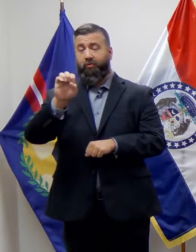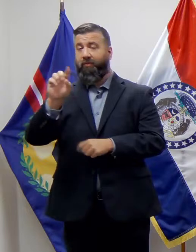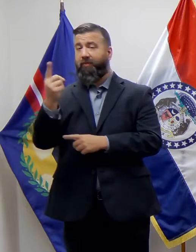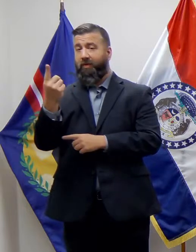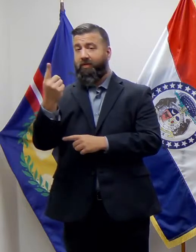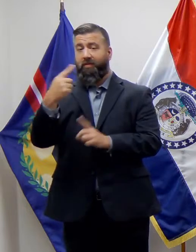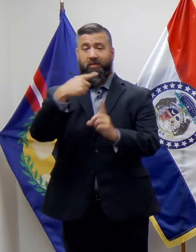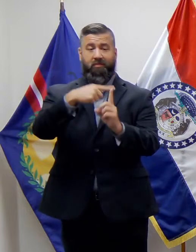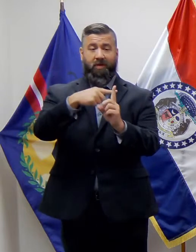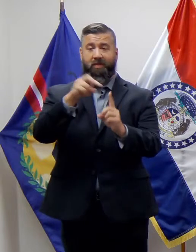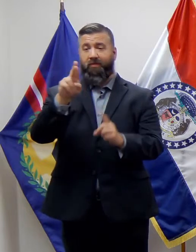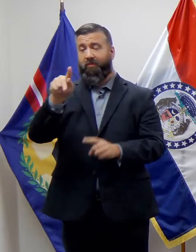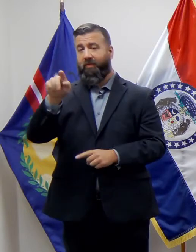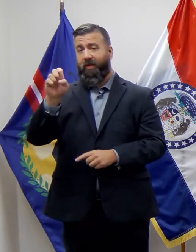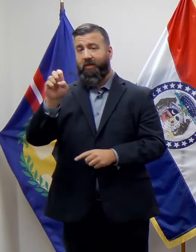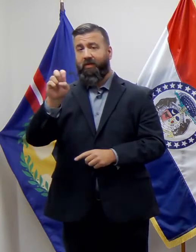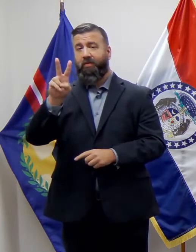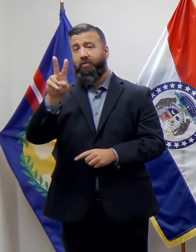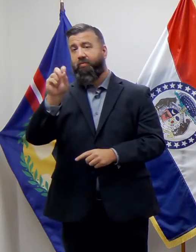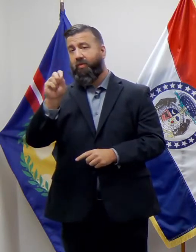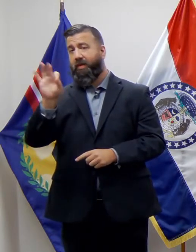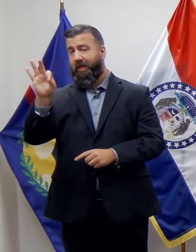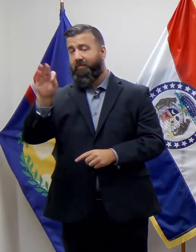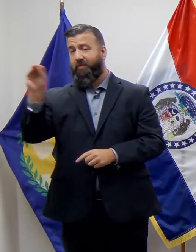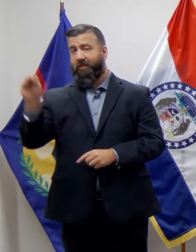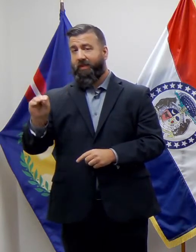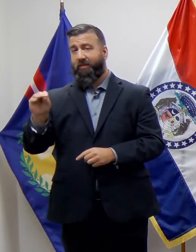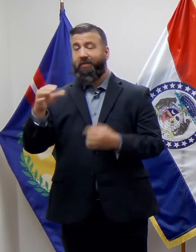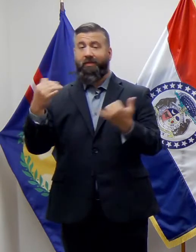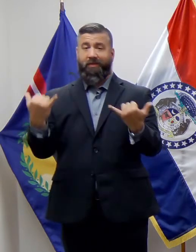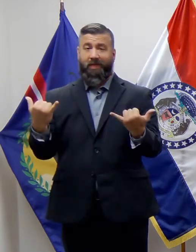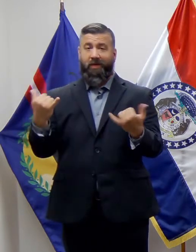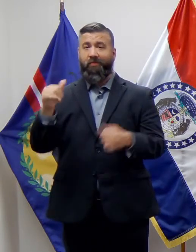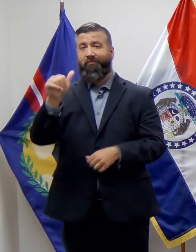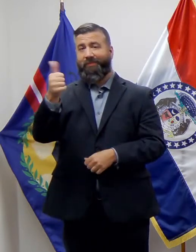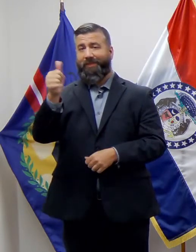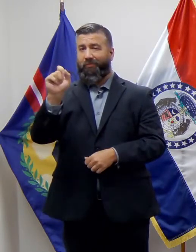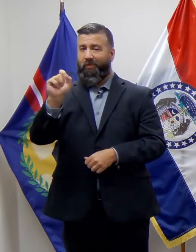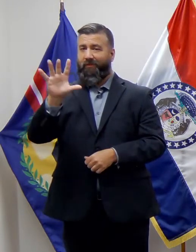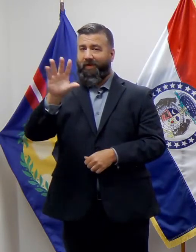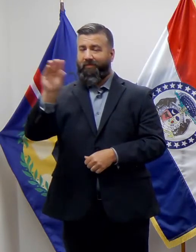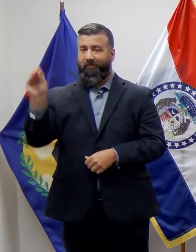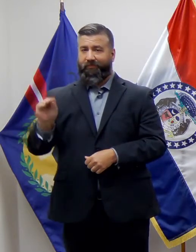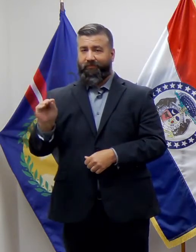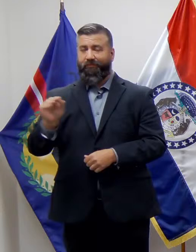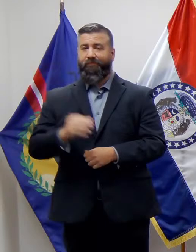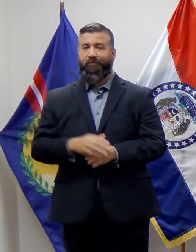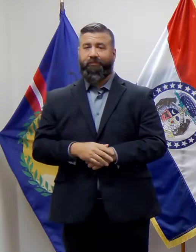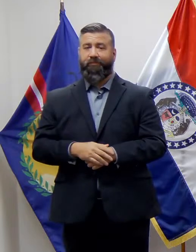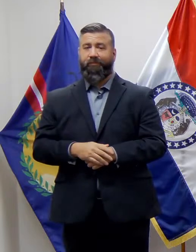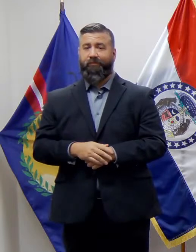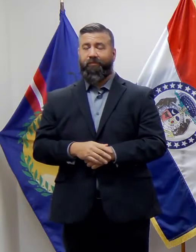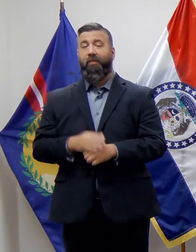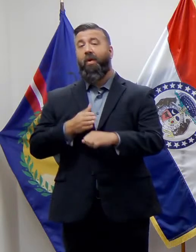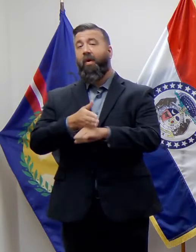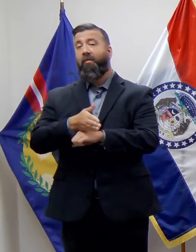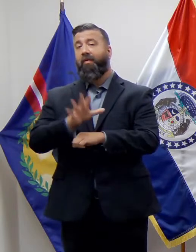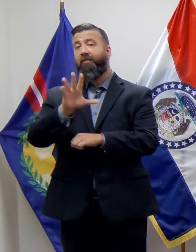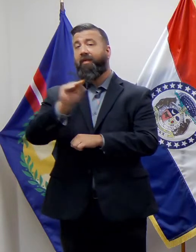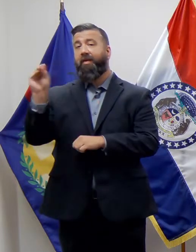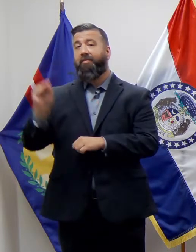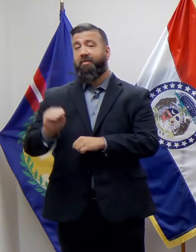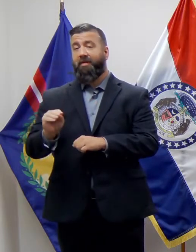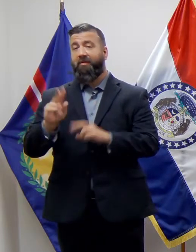was 2.9%, and now it's 10.5%. Over 50% of those in St. Louis County